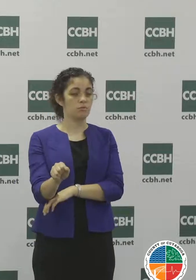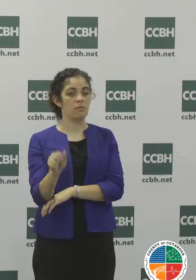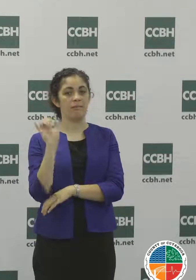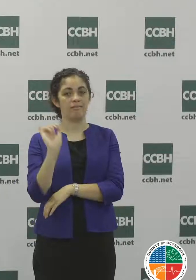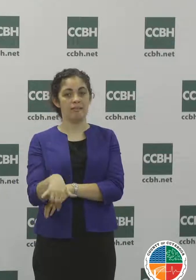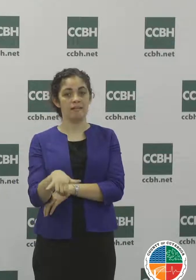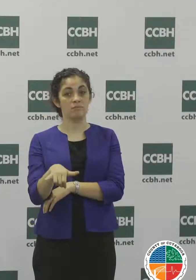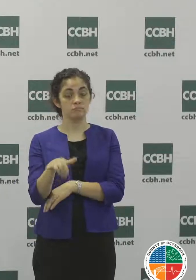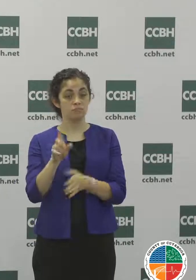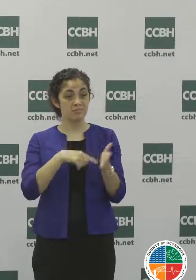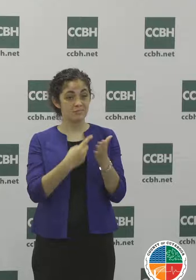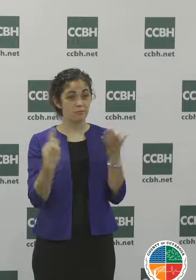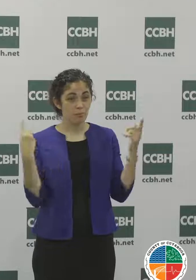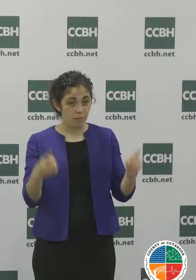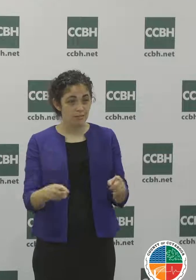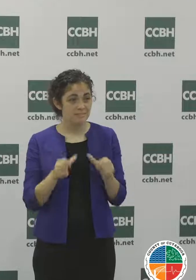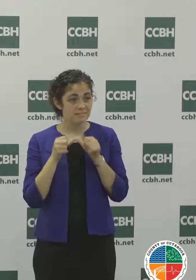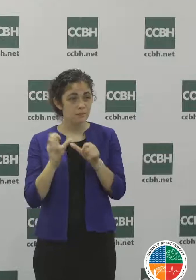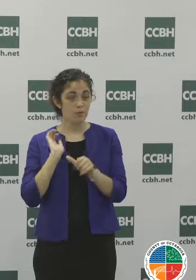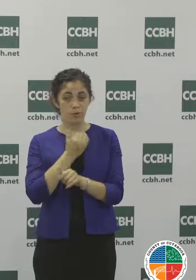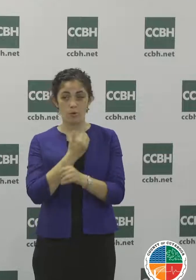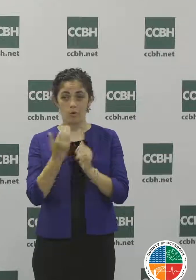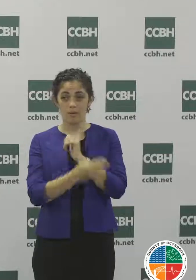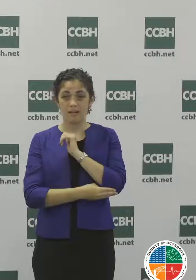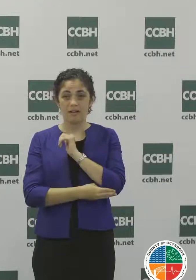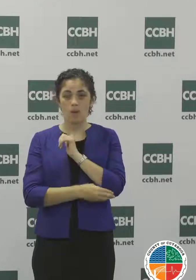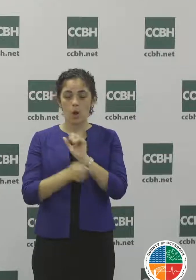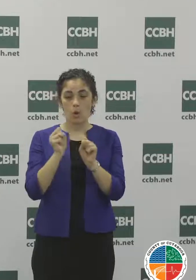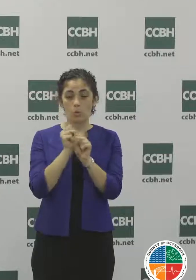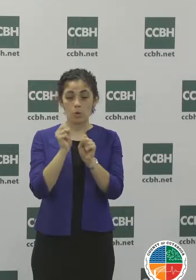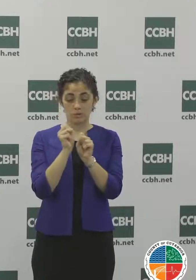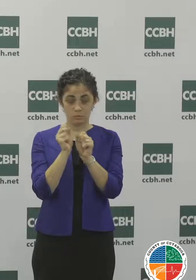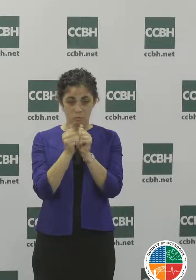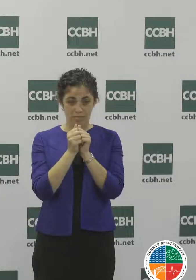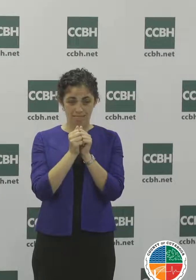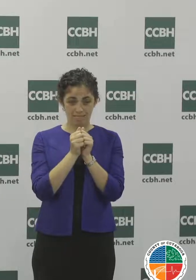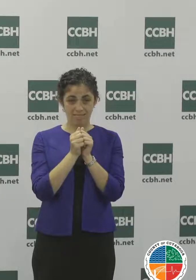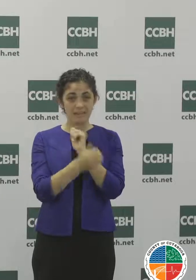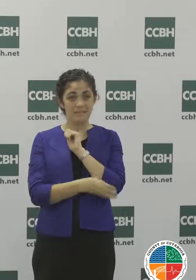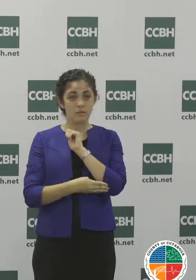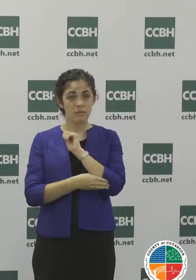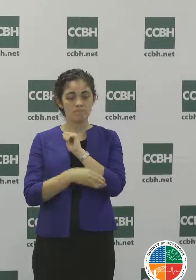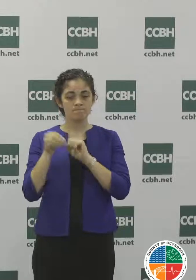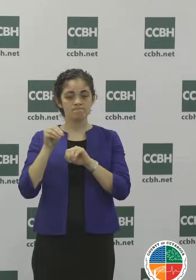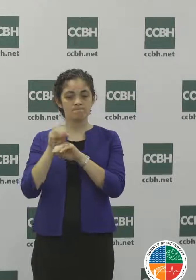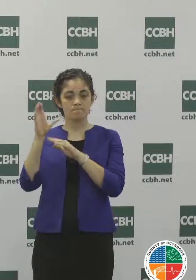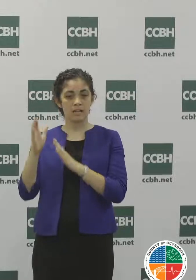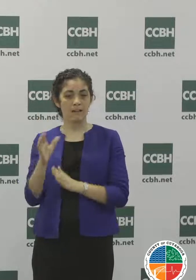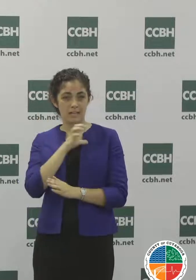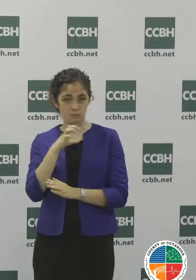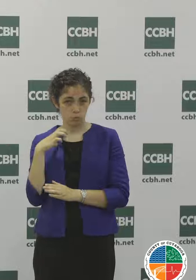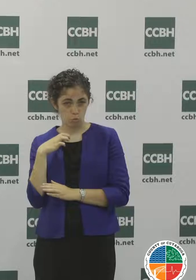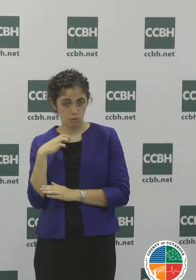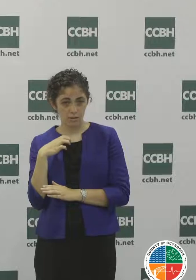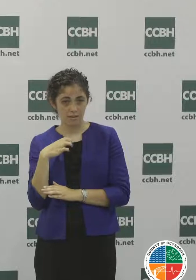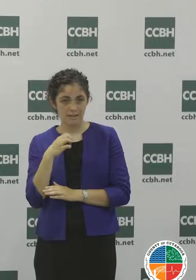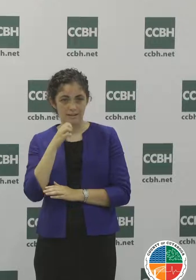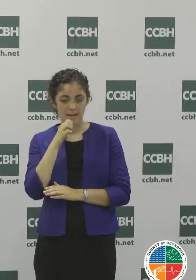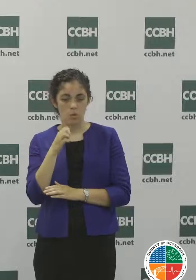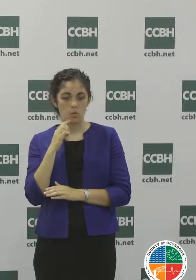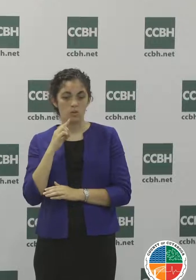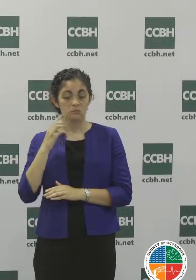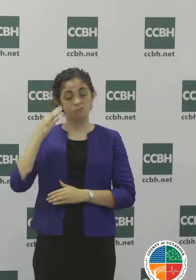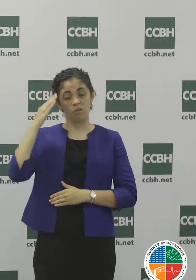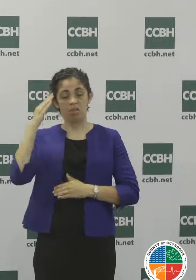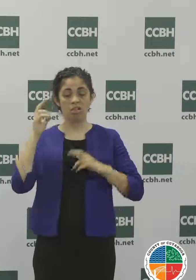racism. I'm working with County Council right now to address this, not just with